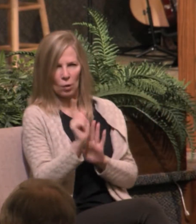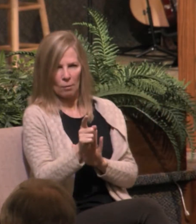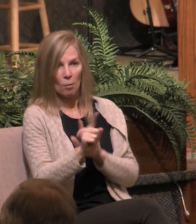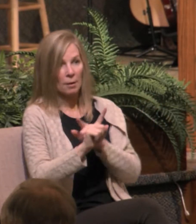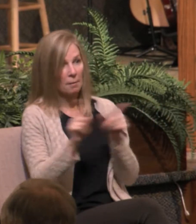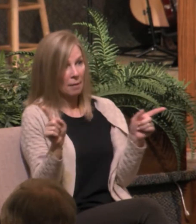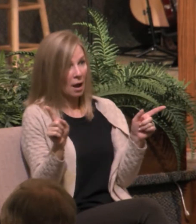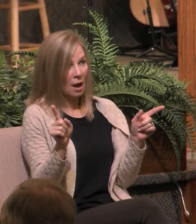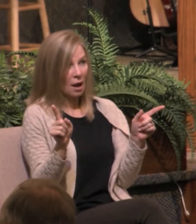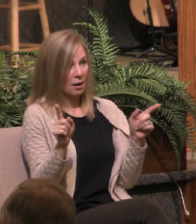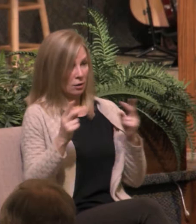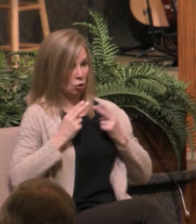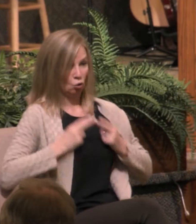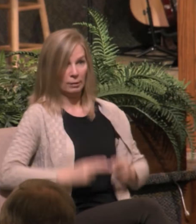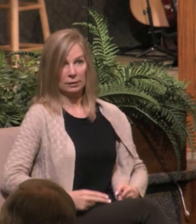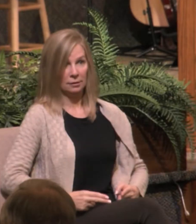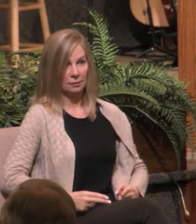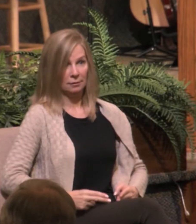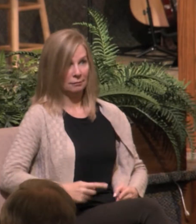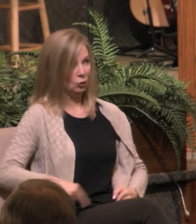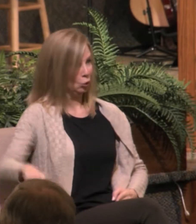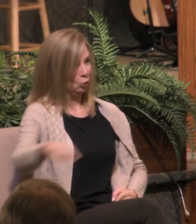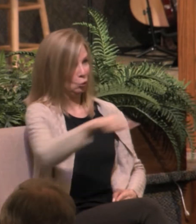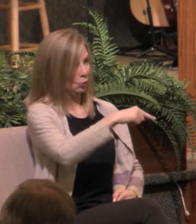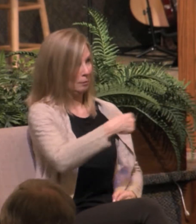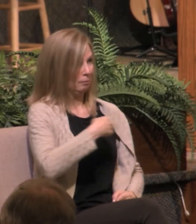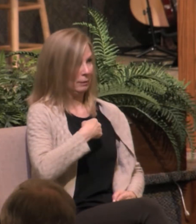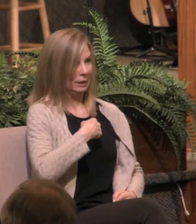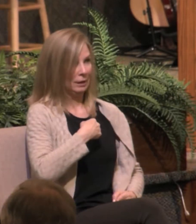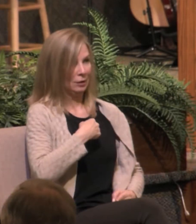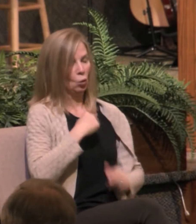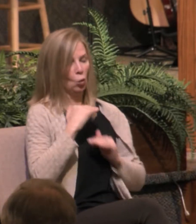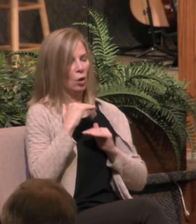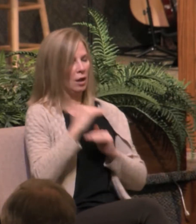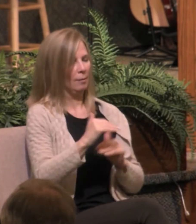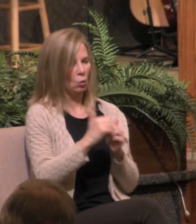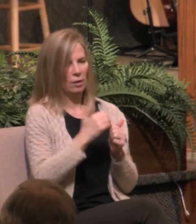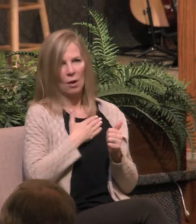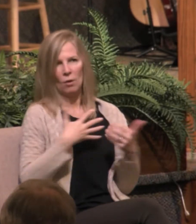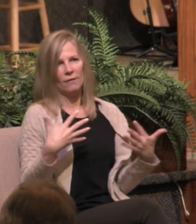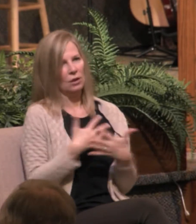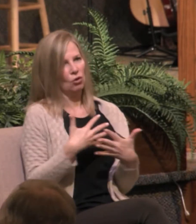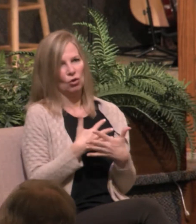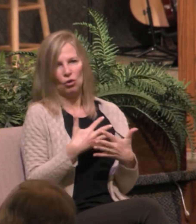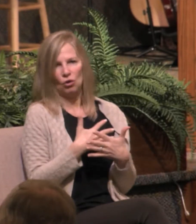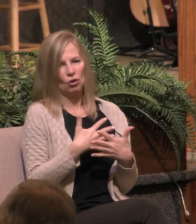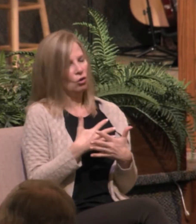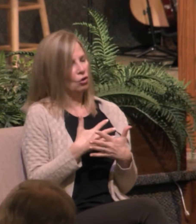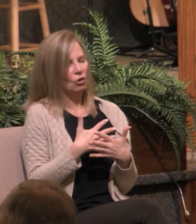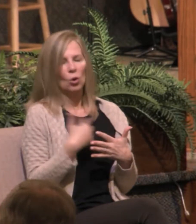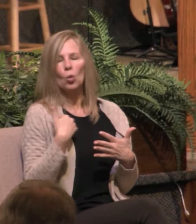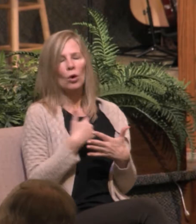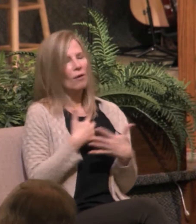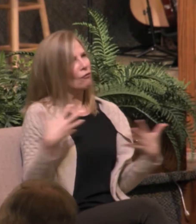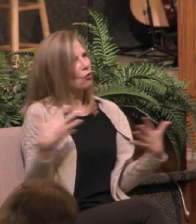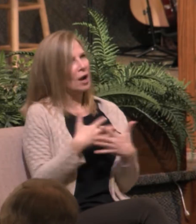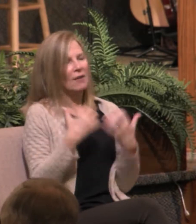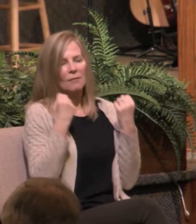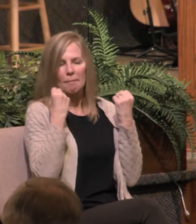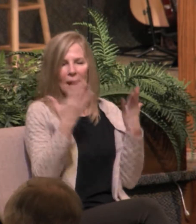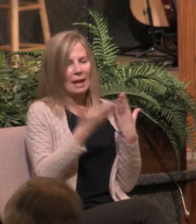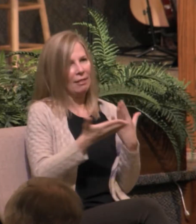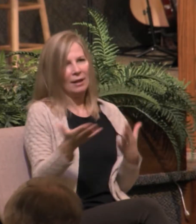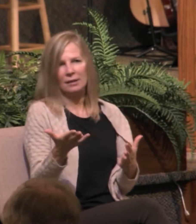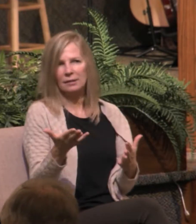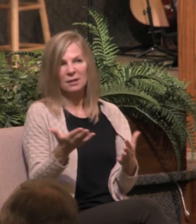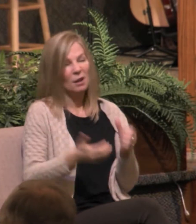But humans, you and me, are limited a lot by fear. We're afraid of a lot of things, and if you